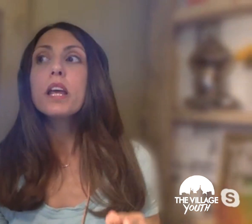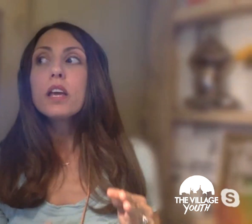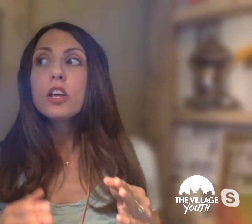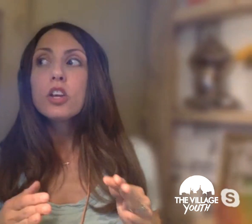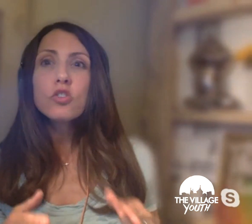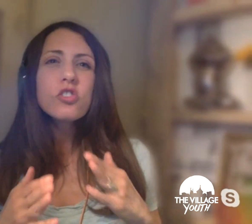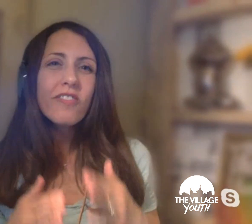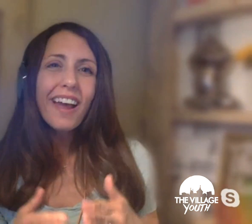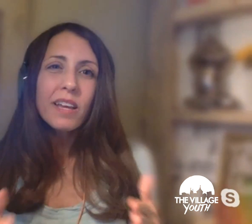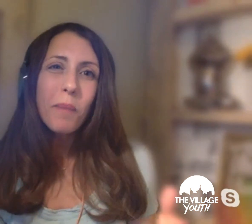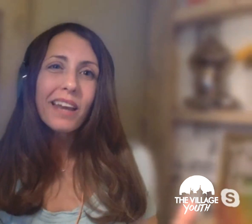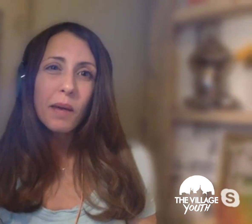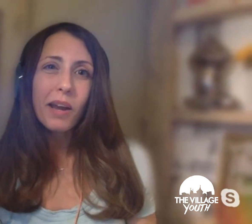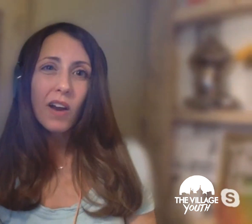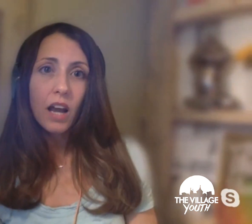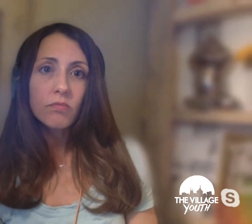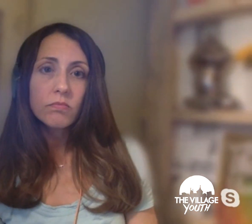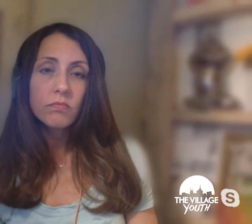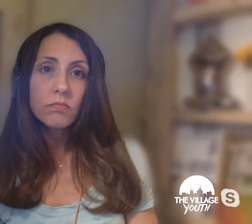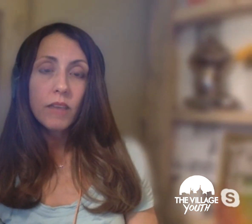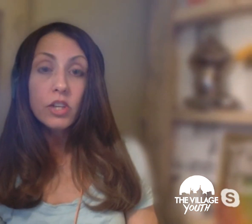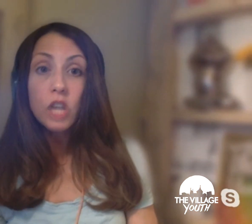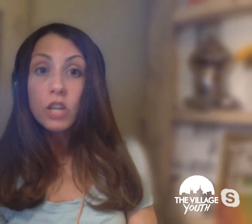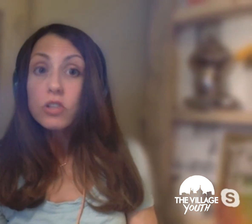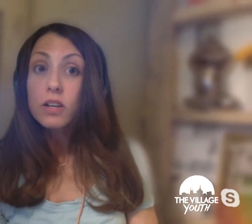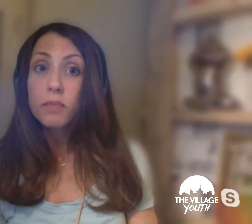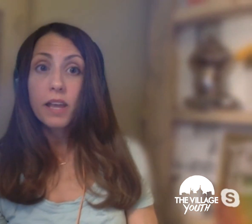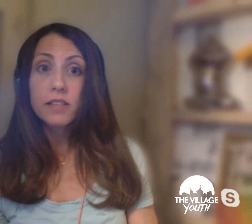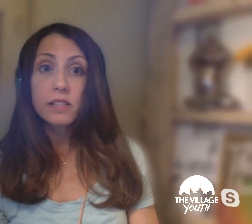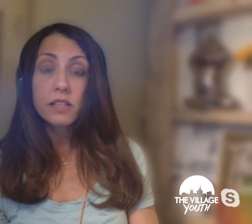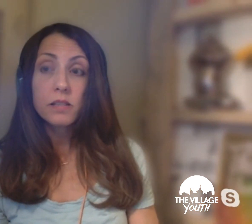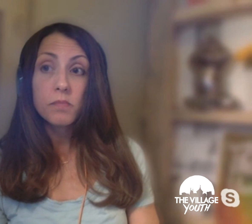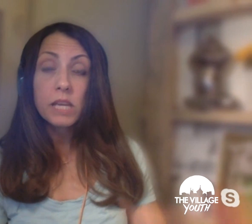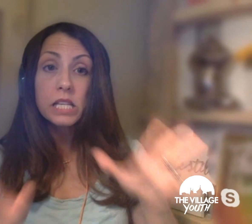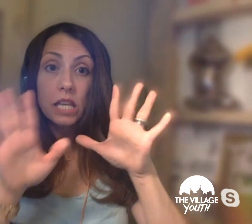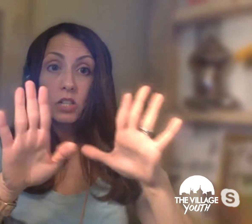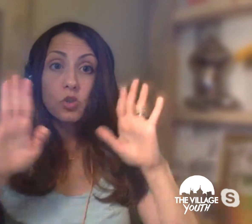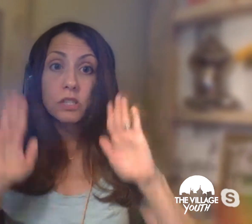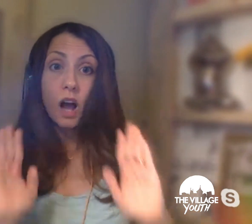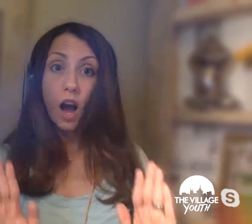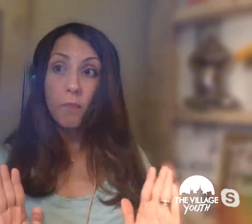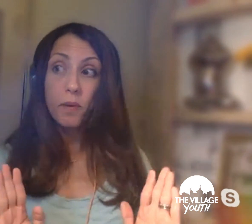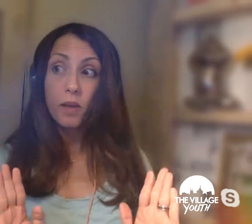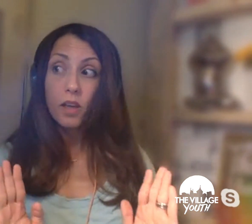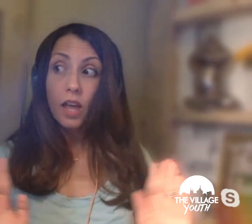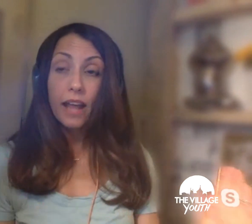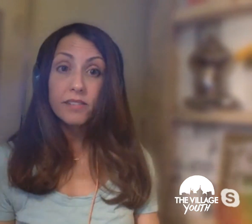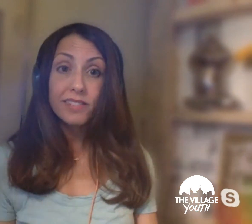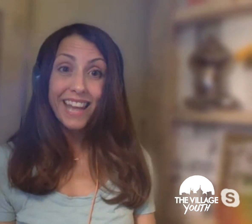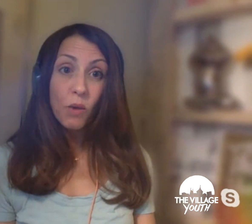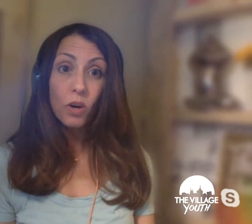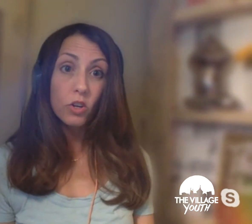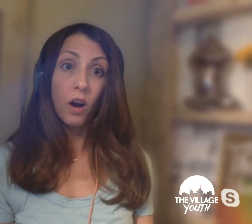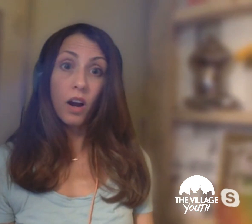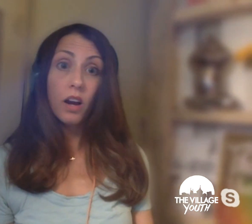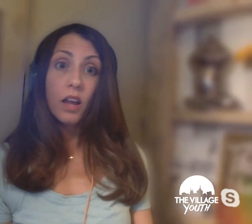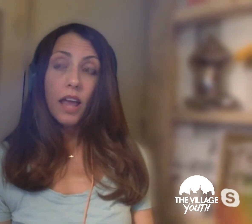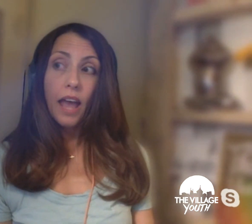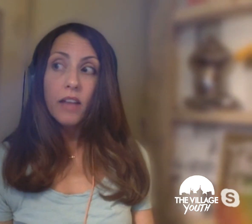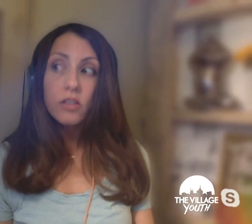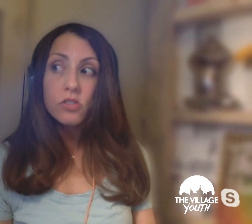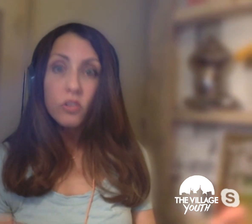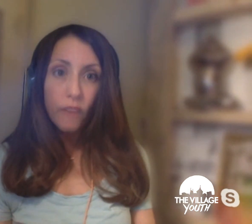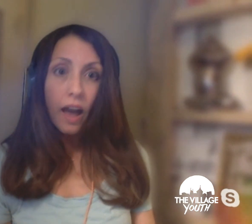want to do, but you're surviving a pandemic right now. Like, shelter in place, it means like to stop and stay where you